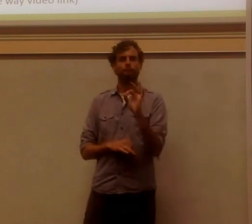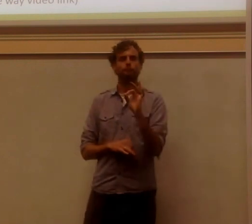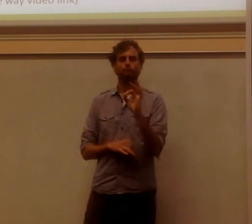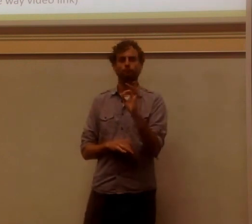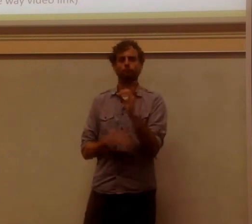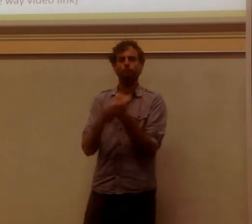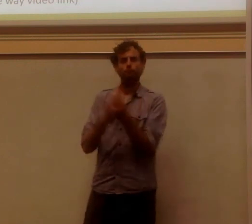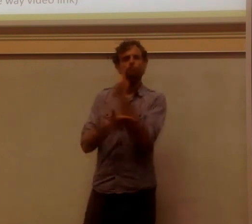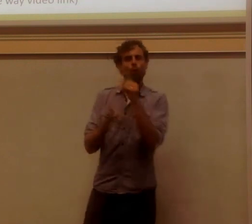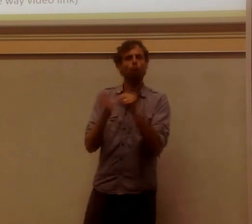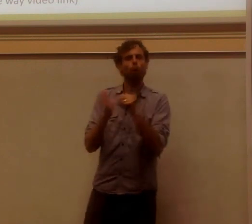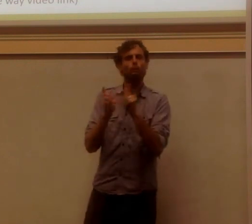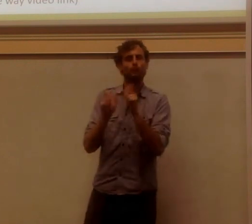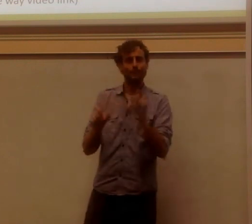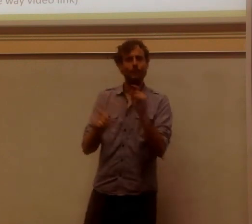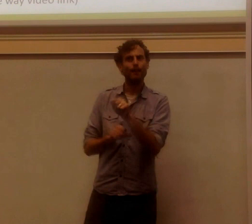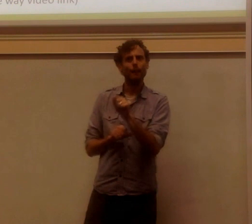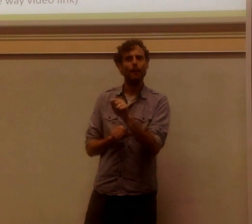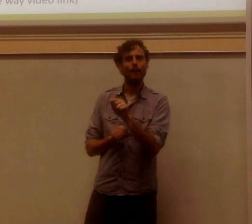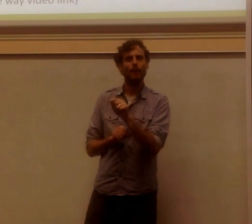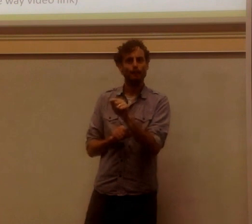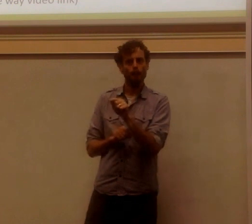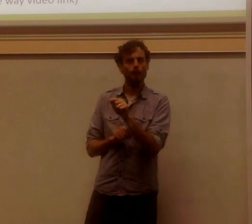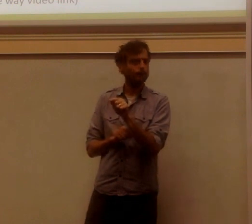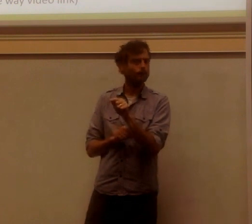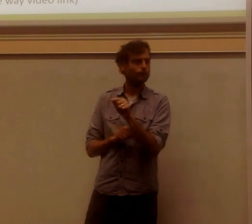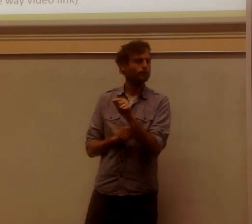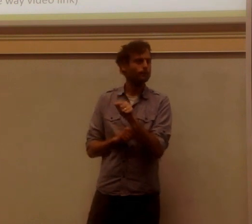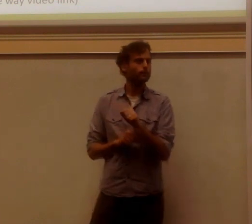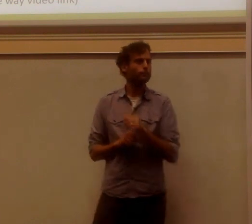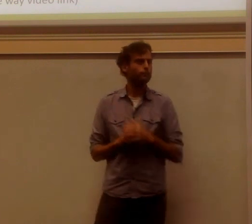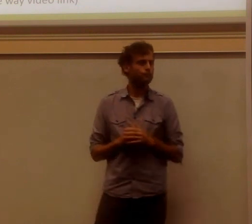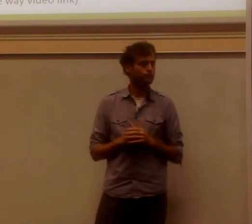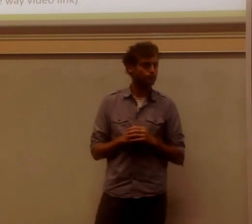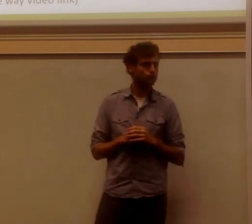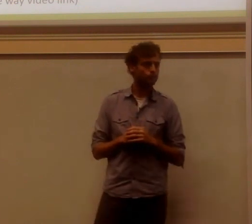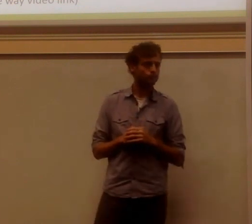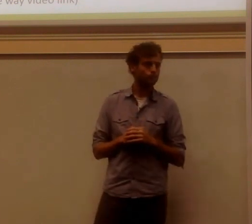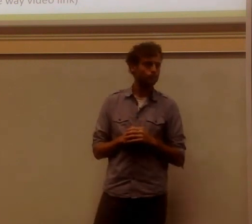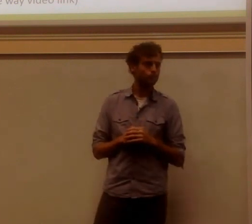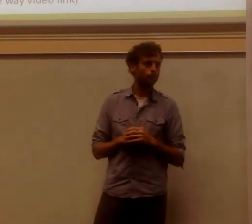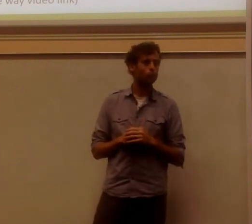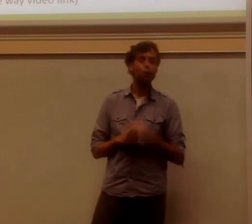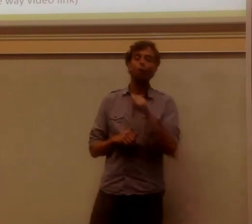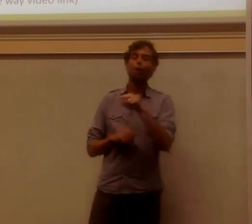And the deaf participants did comment on the reliability of the technology and felt that it was an issue that needed to be resolved.